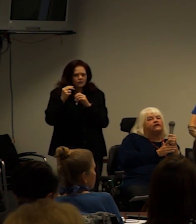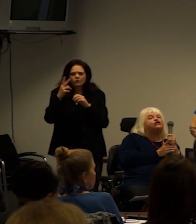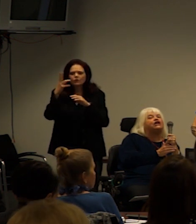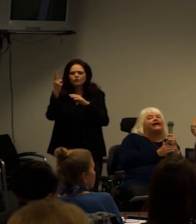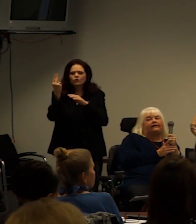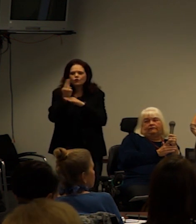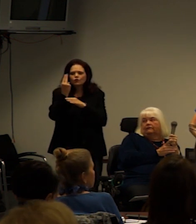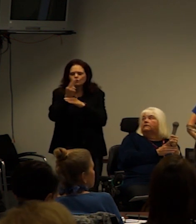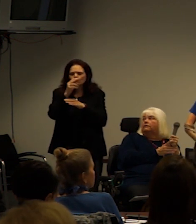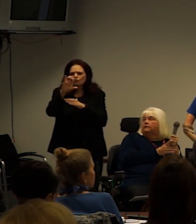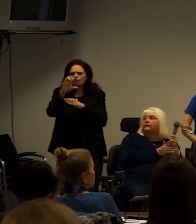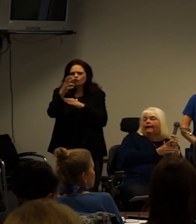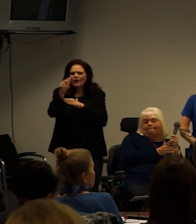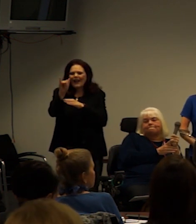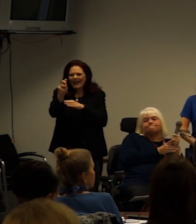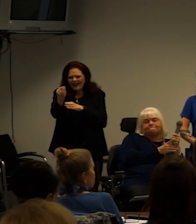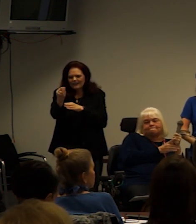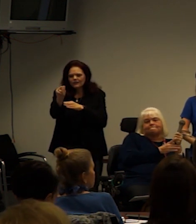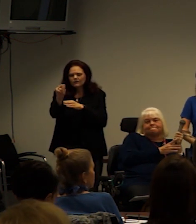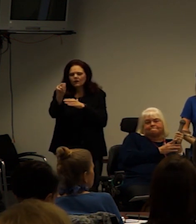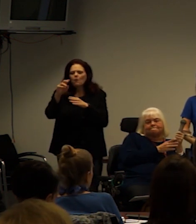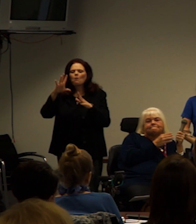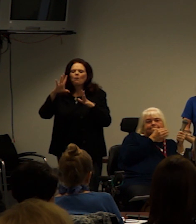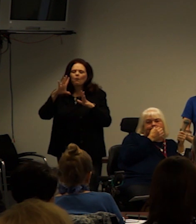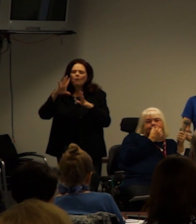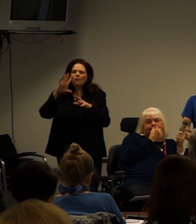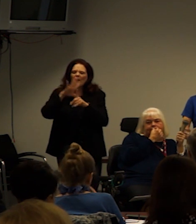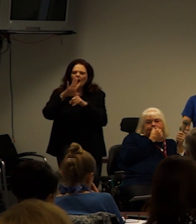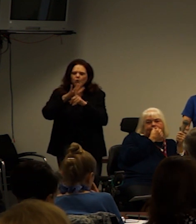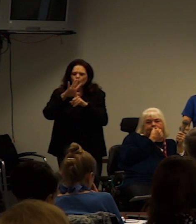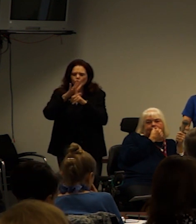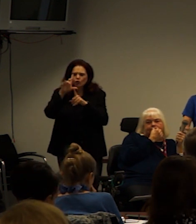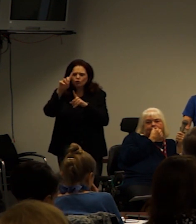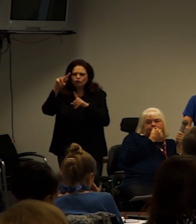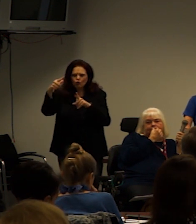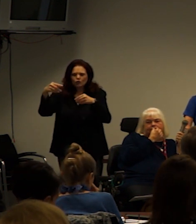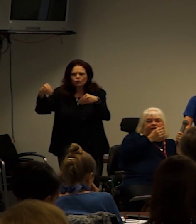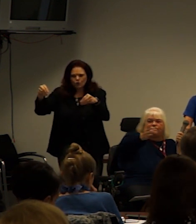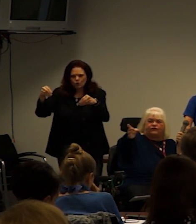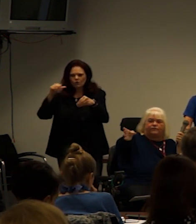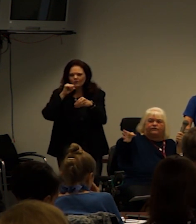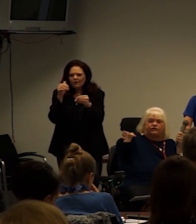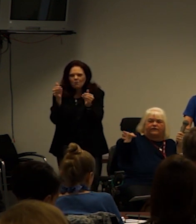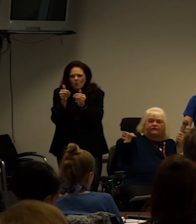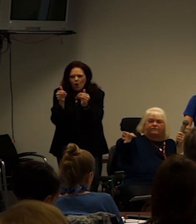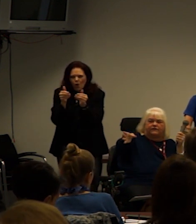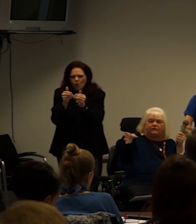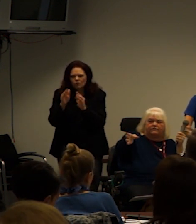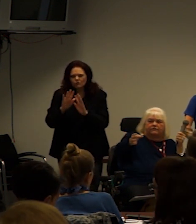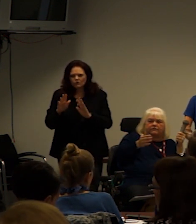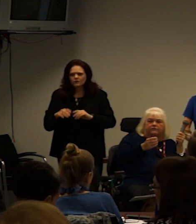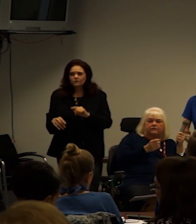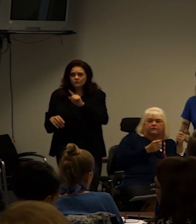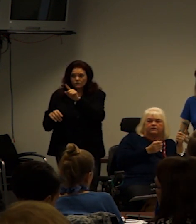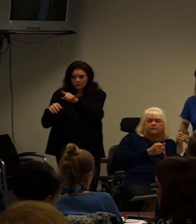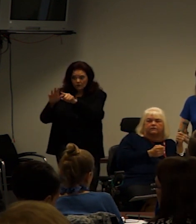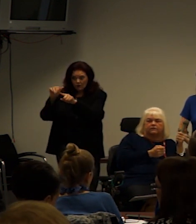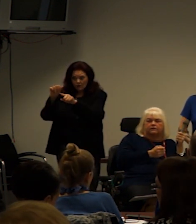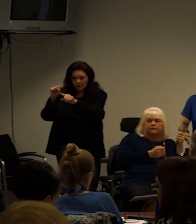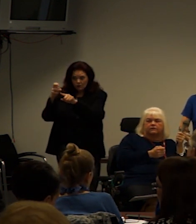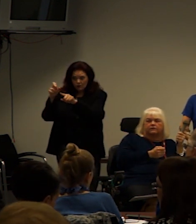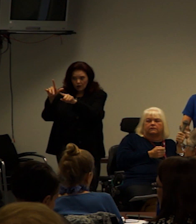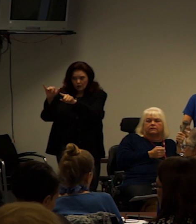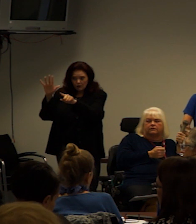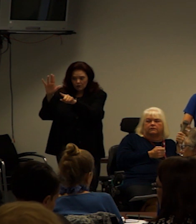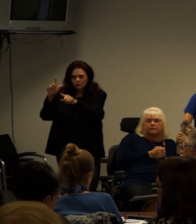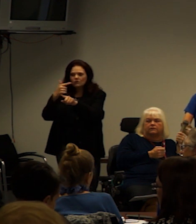Use a chain. A chain. A drugstore chain. Mm-hmm. Good idea. Yeah. Did you Shella, did you have, or Ashley? I was going to say the